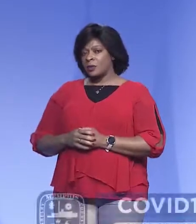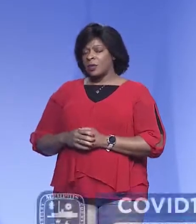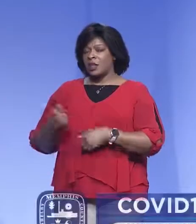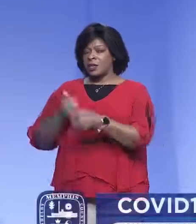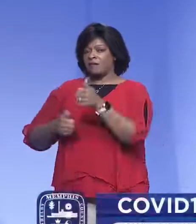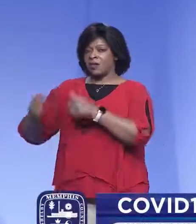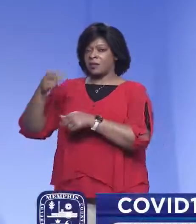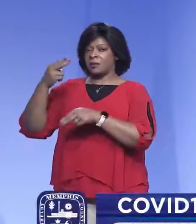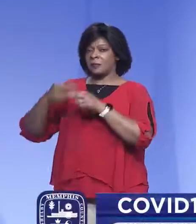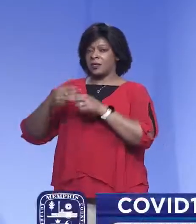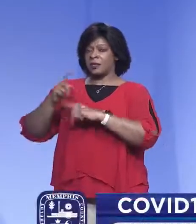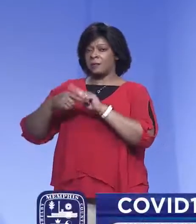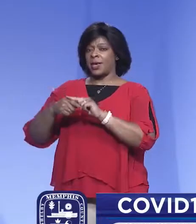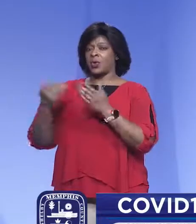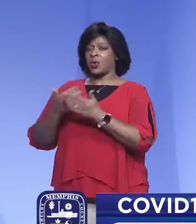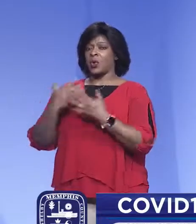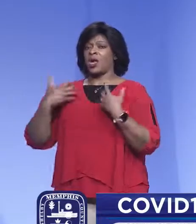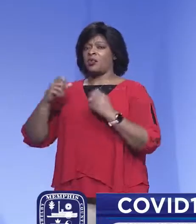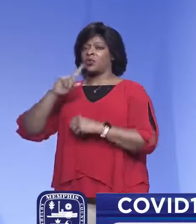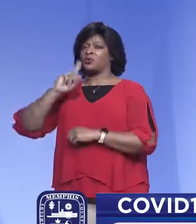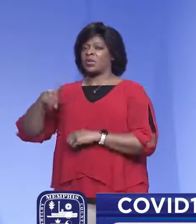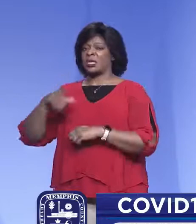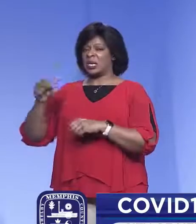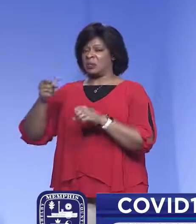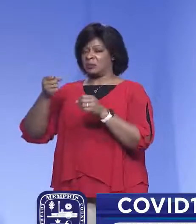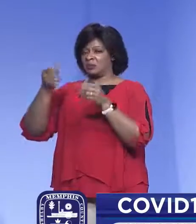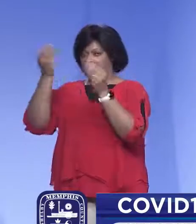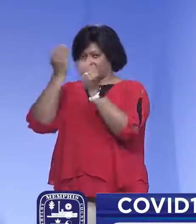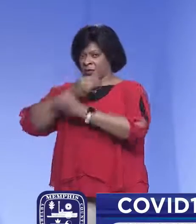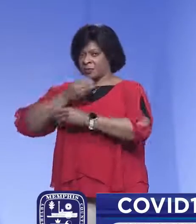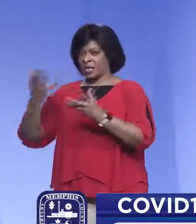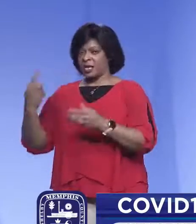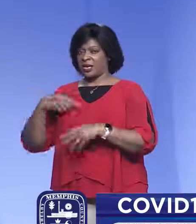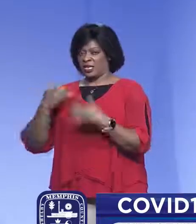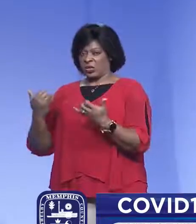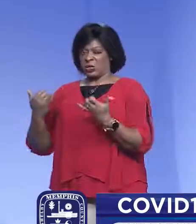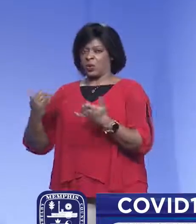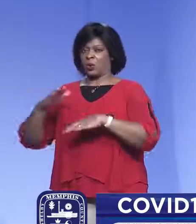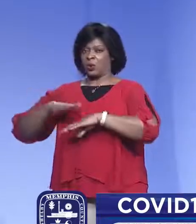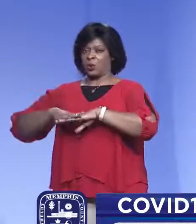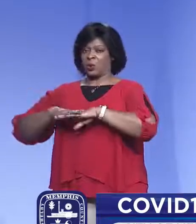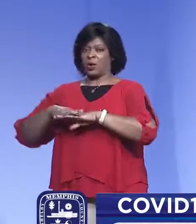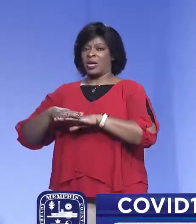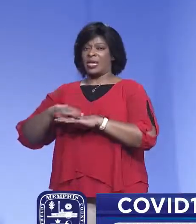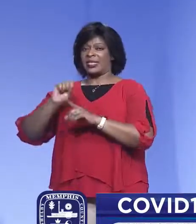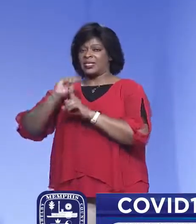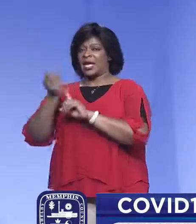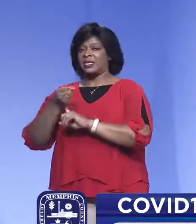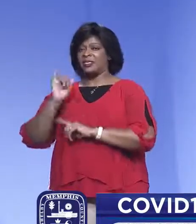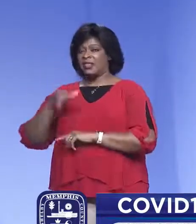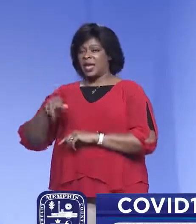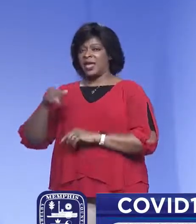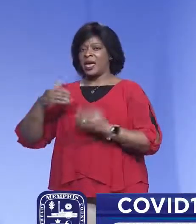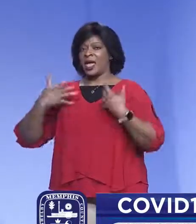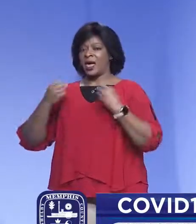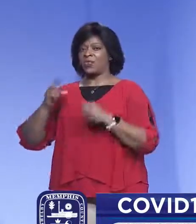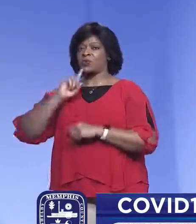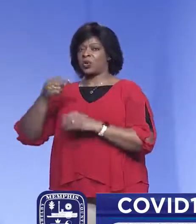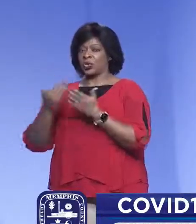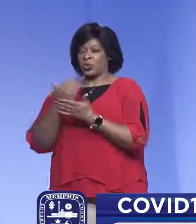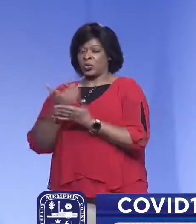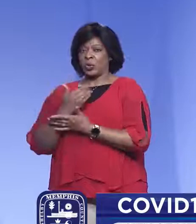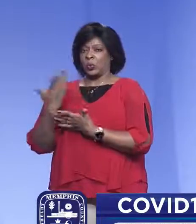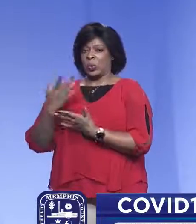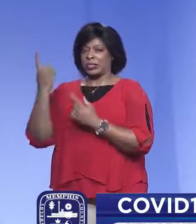have spoken about a new health directive. Could you just bring us up to date on the status of that, what's